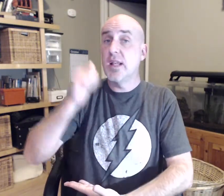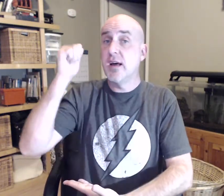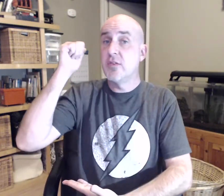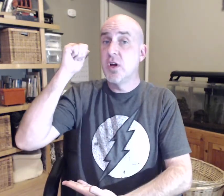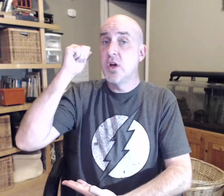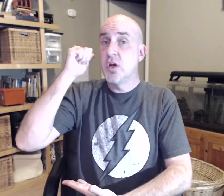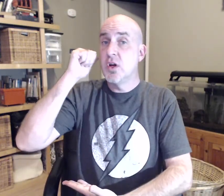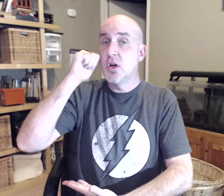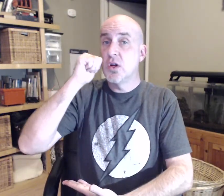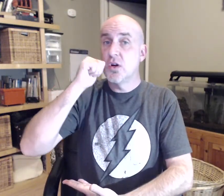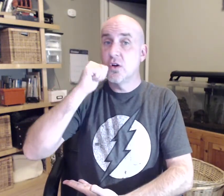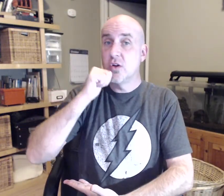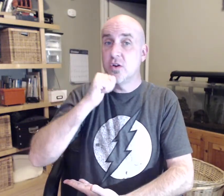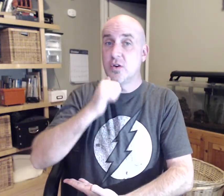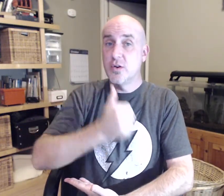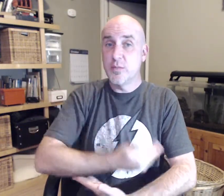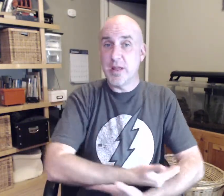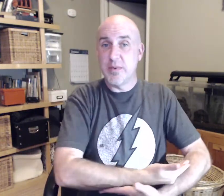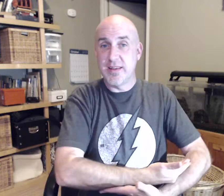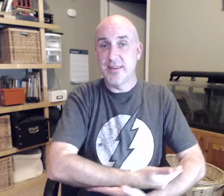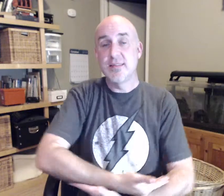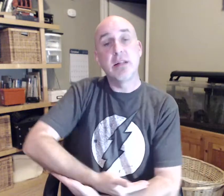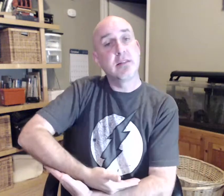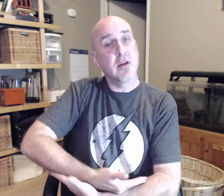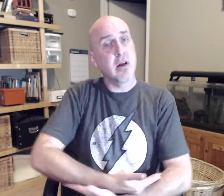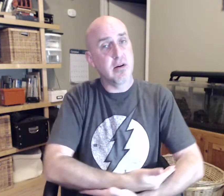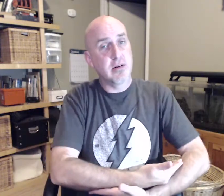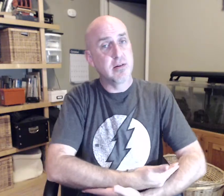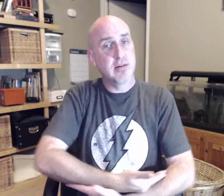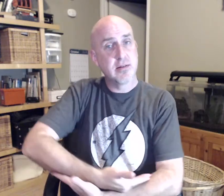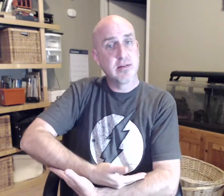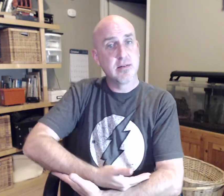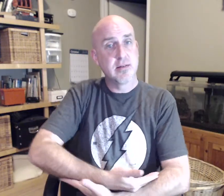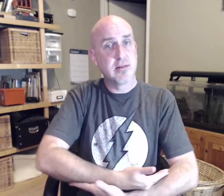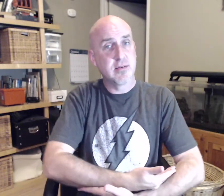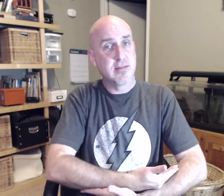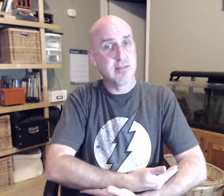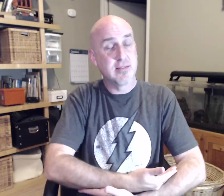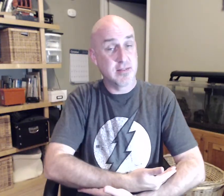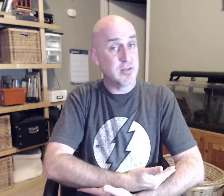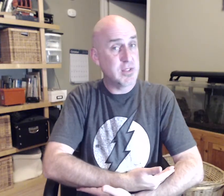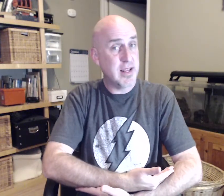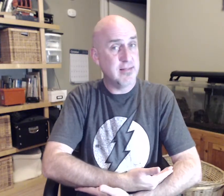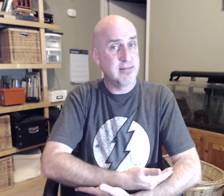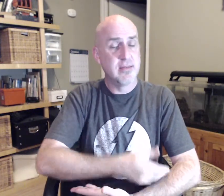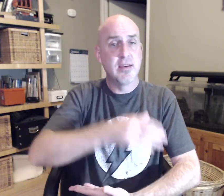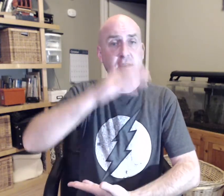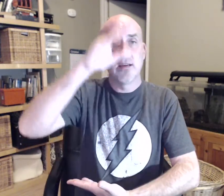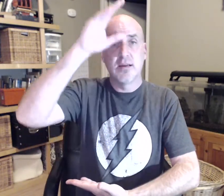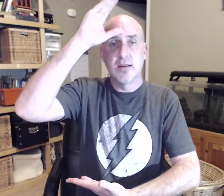have girl, baby. That's daughter. Do you understand?